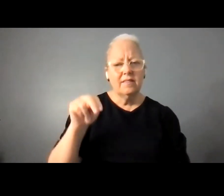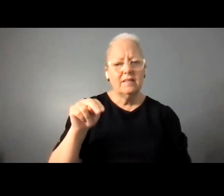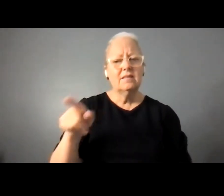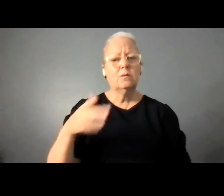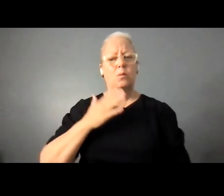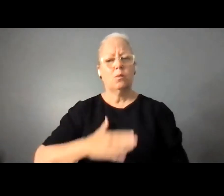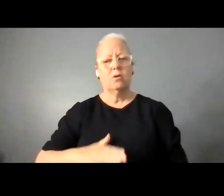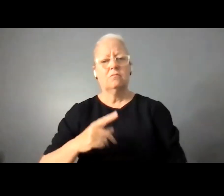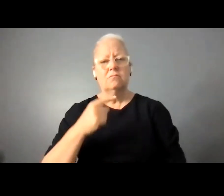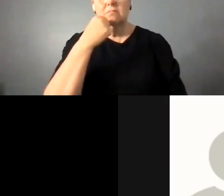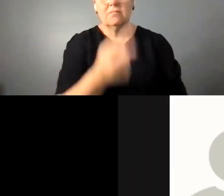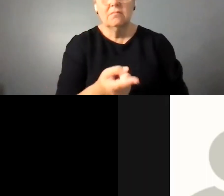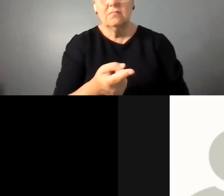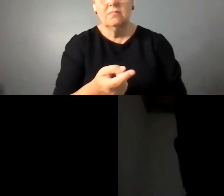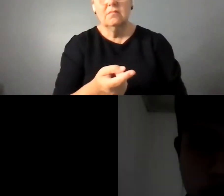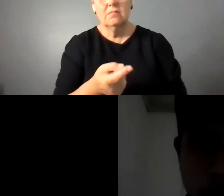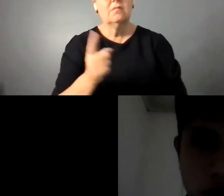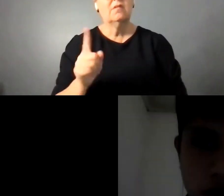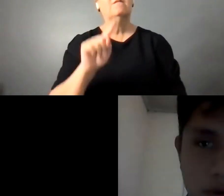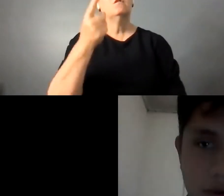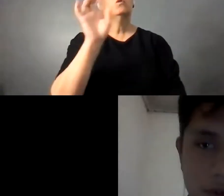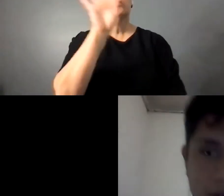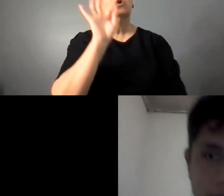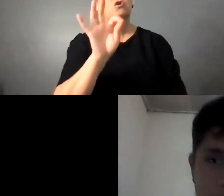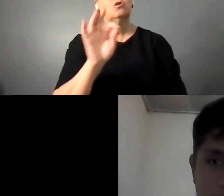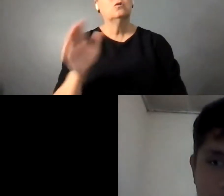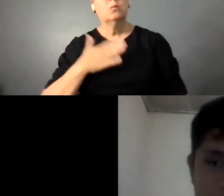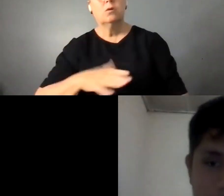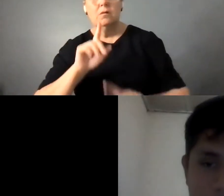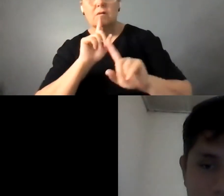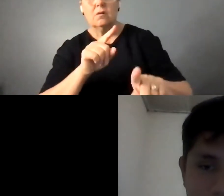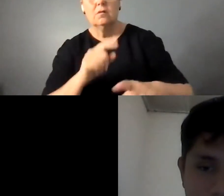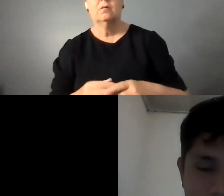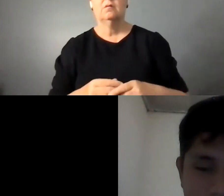question, the first question. No.